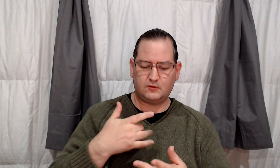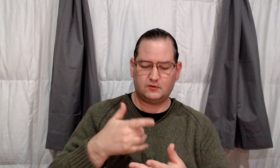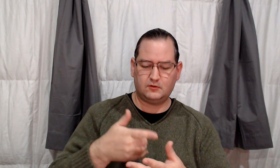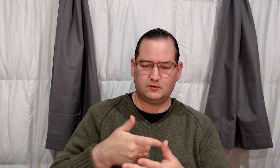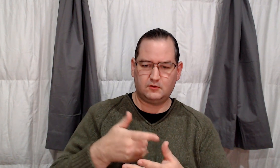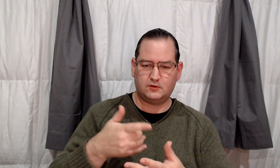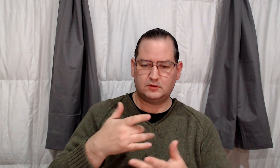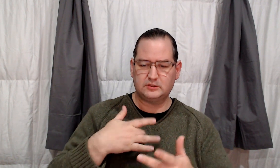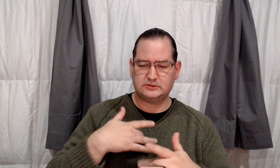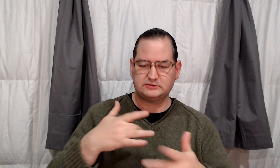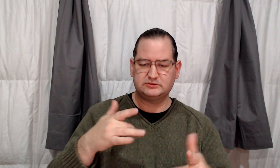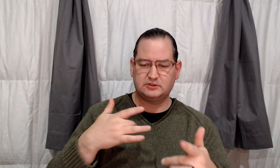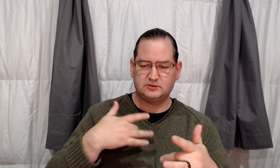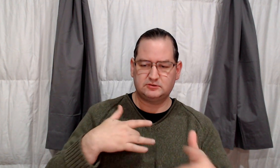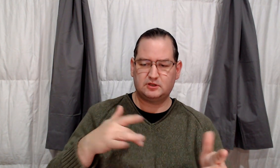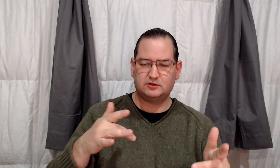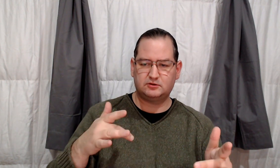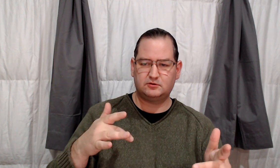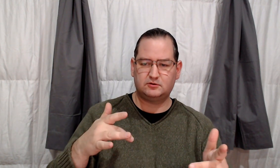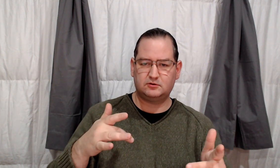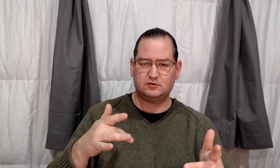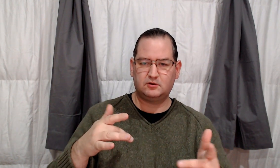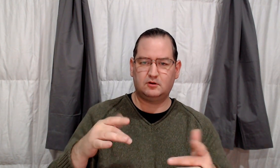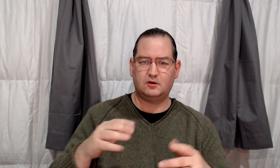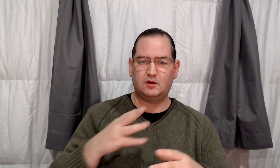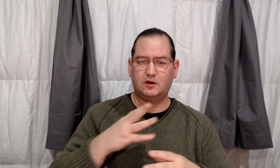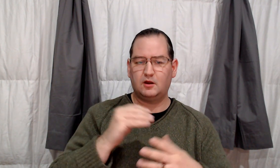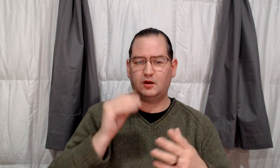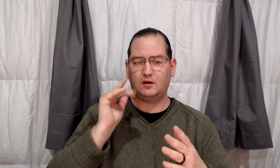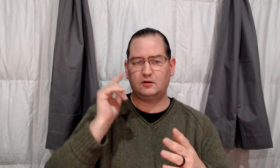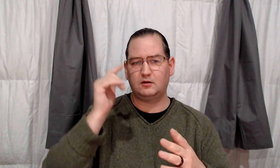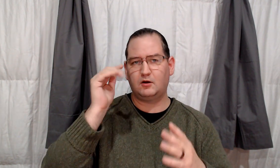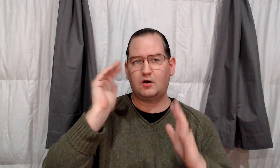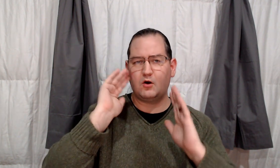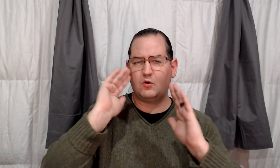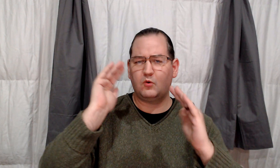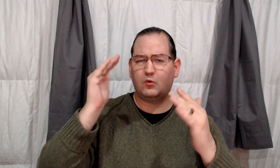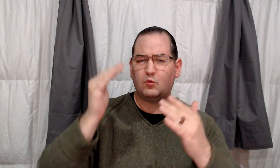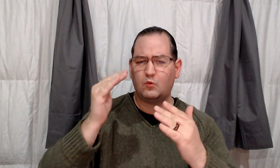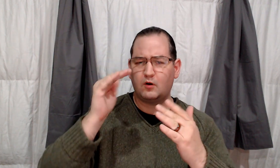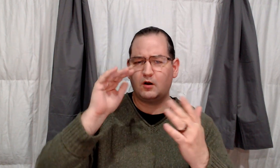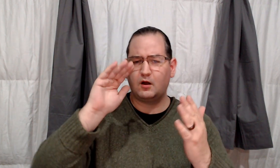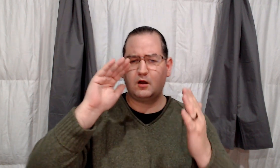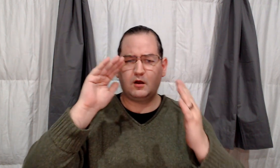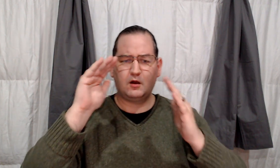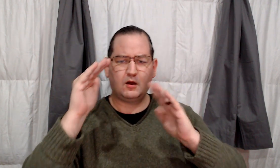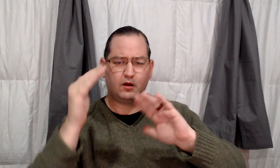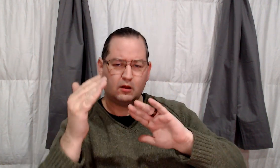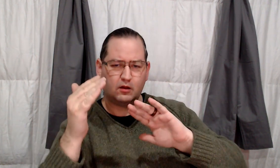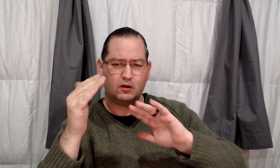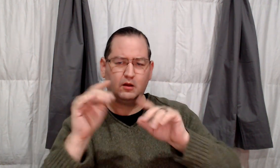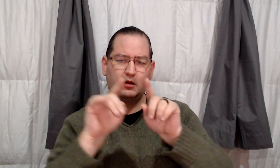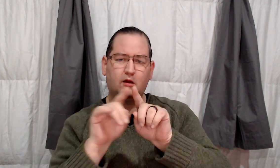and the alteration of awareness as the mind begins that gradual letting go.